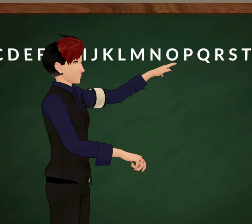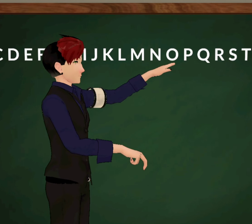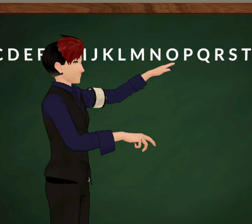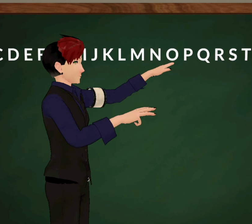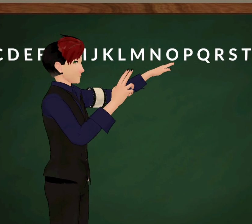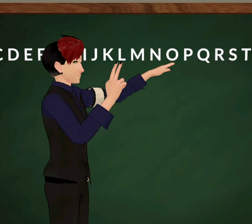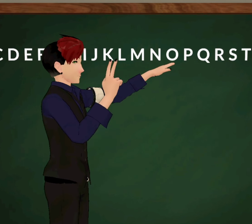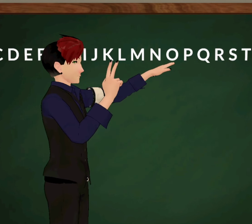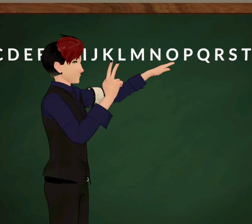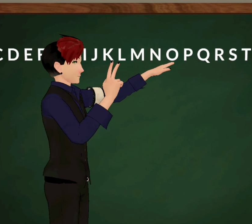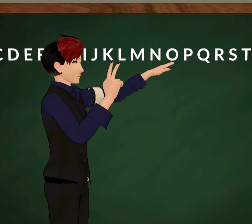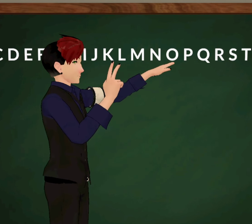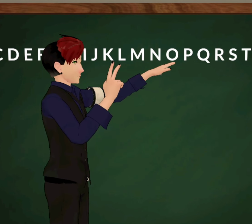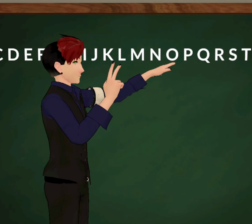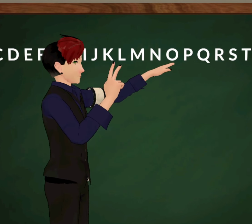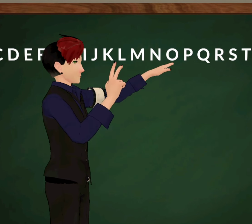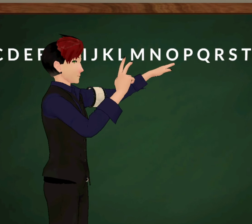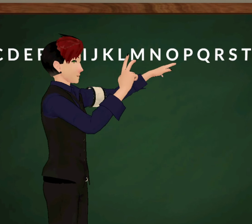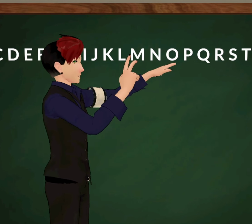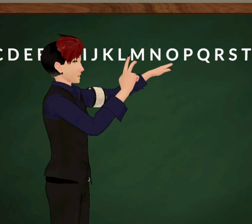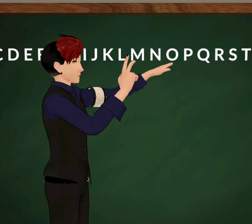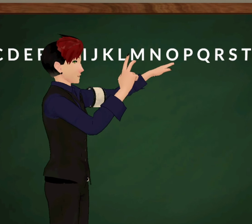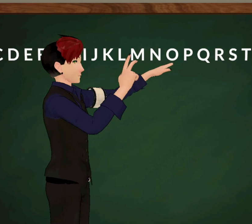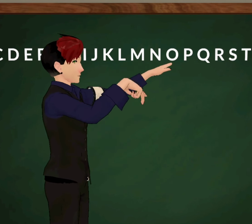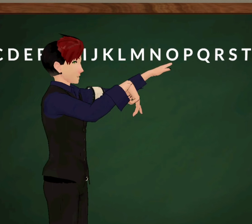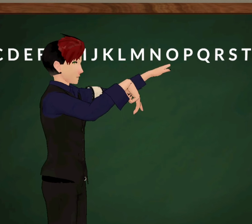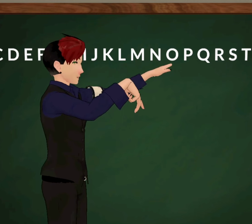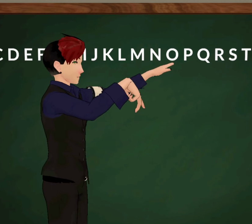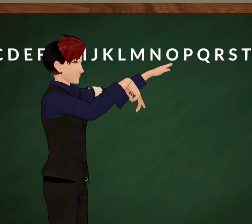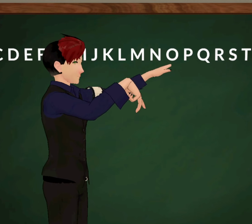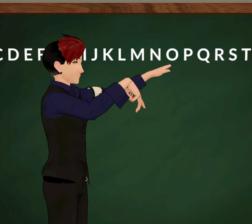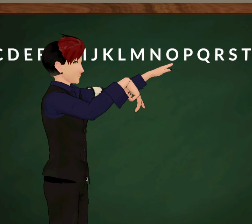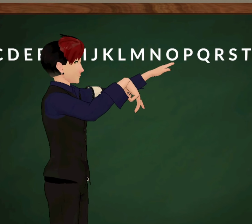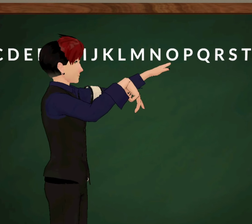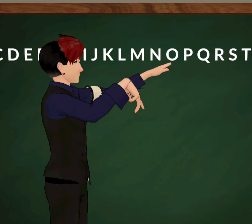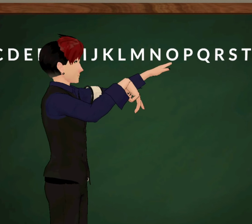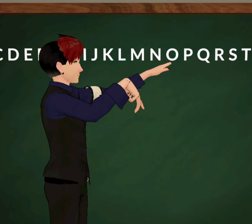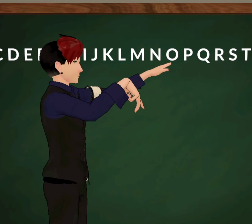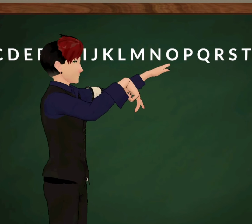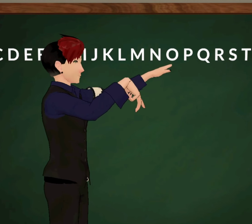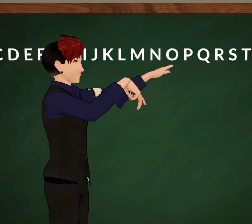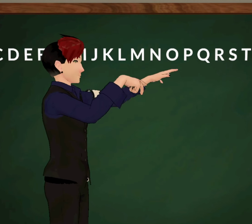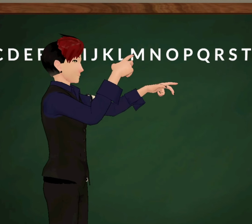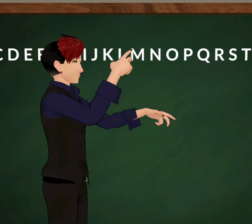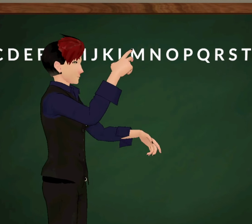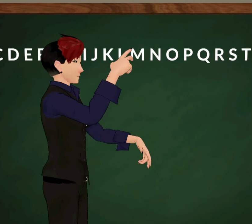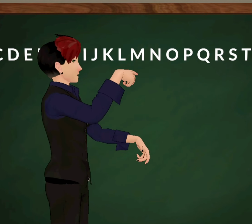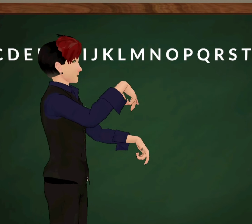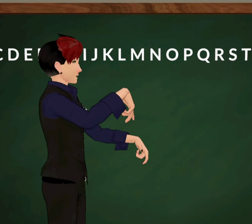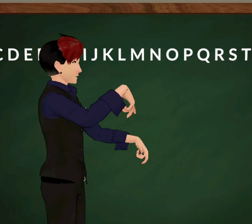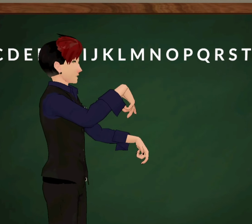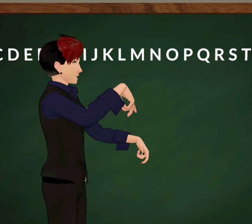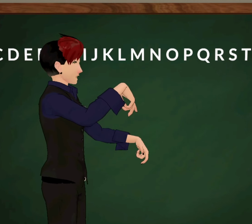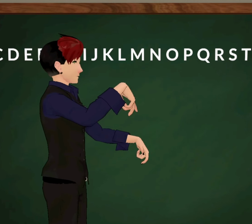I think that one's the down. That one's It's a not K that we take down. down. Oh. K that we take down.